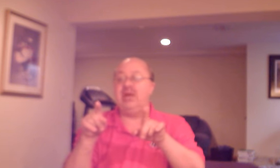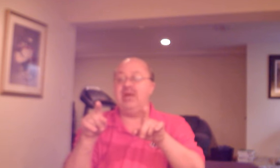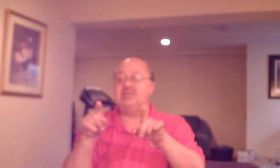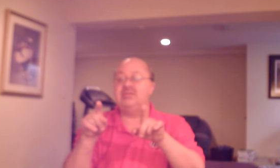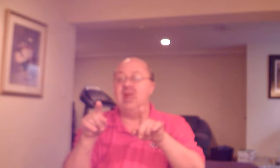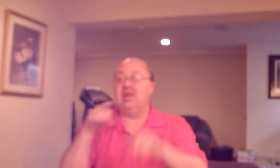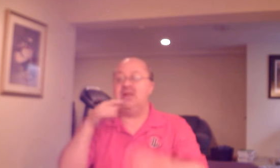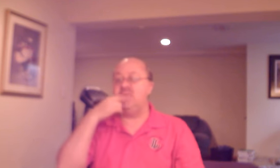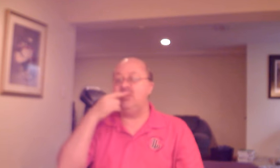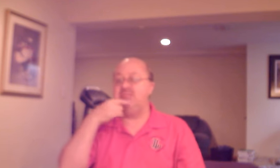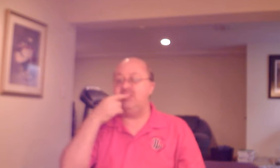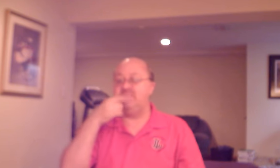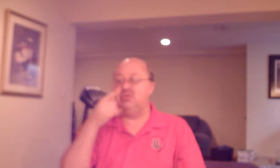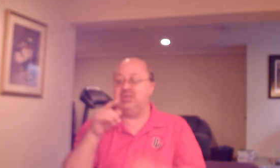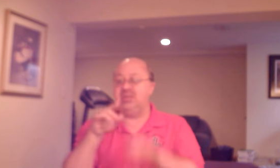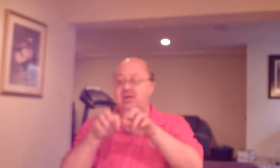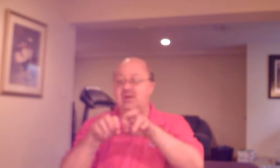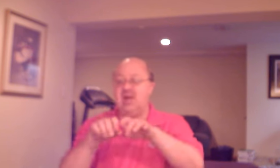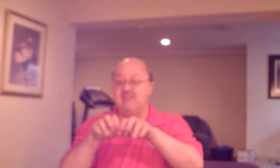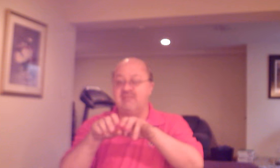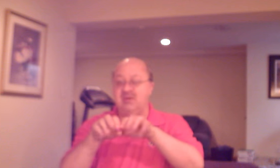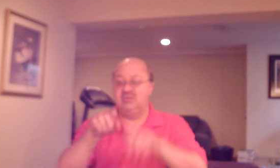ways. Hearing people usually call our phones